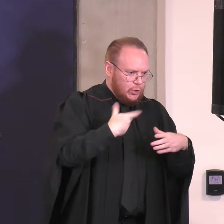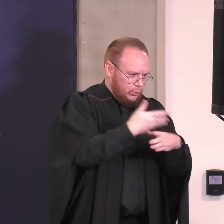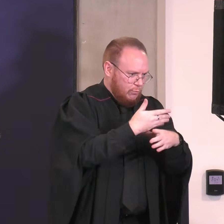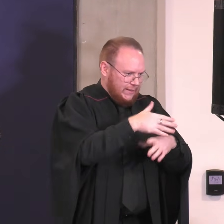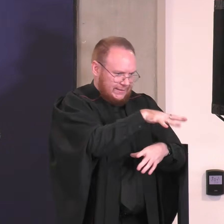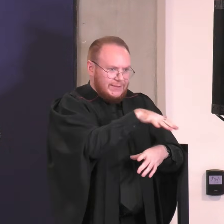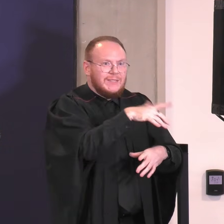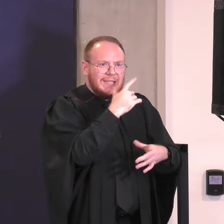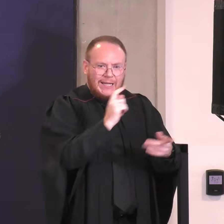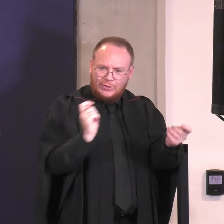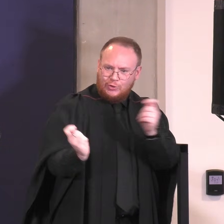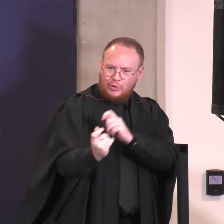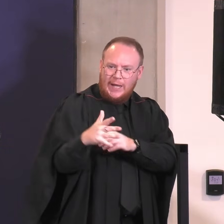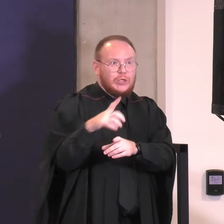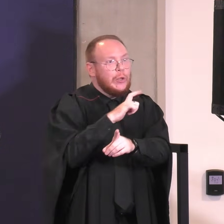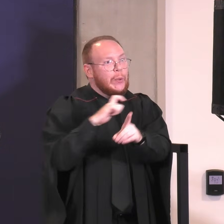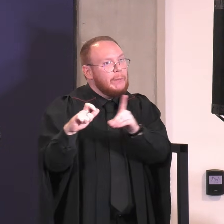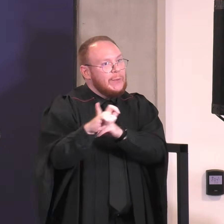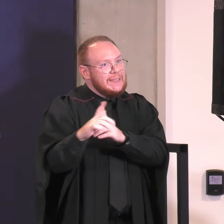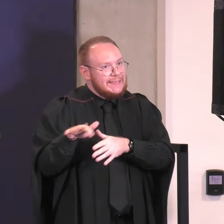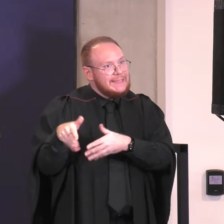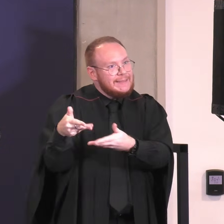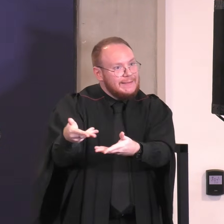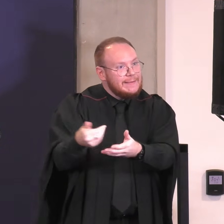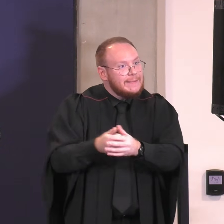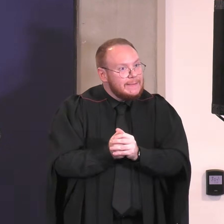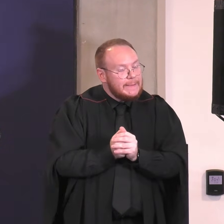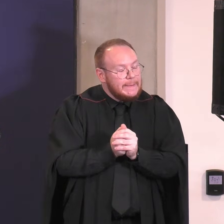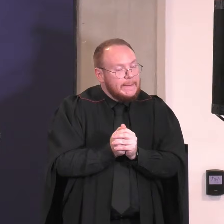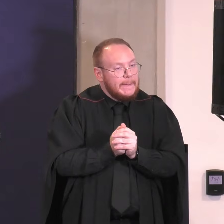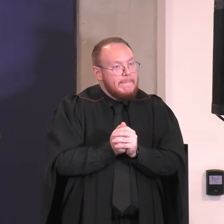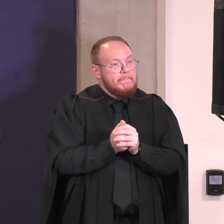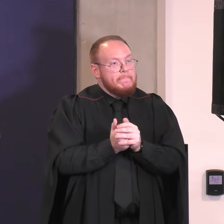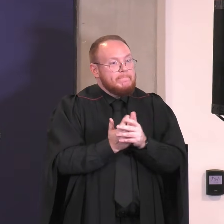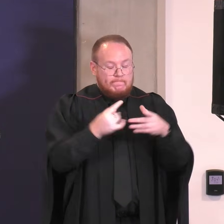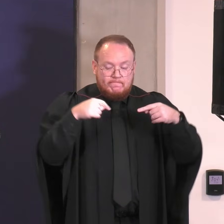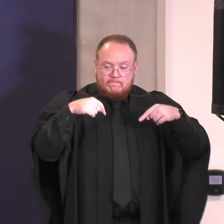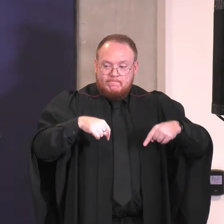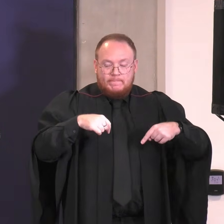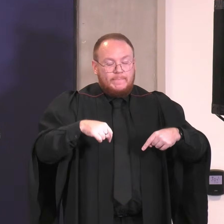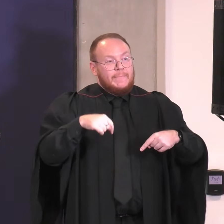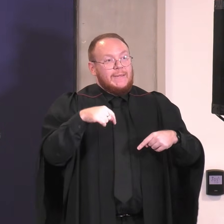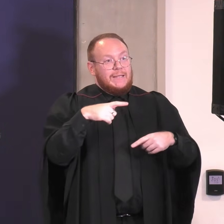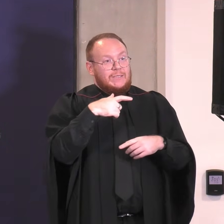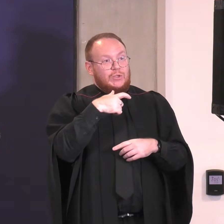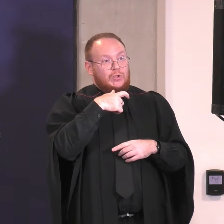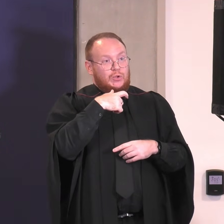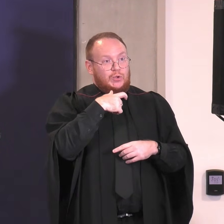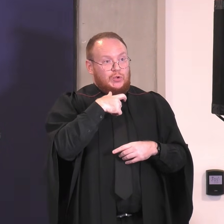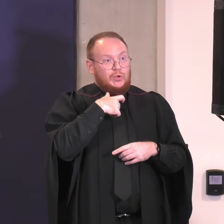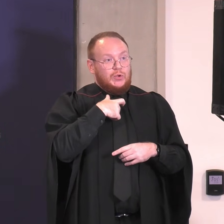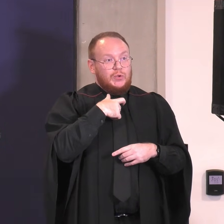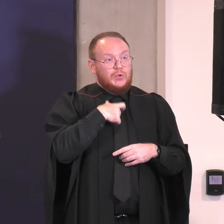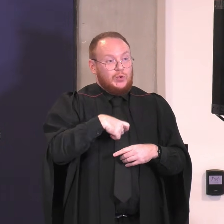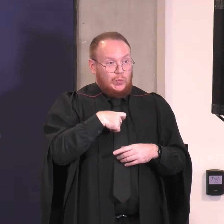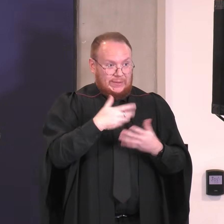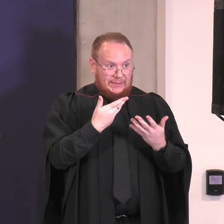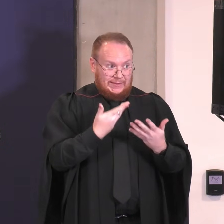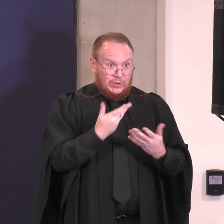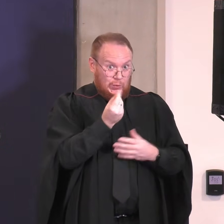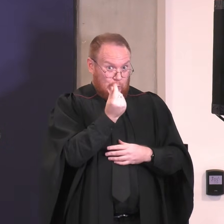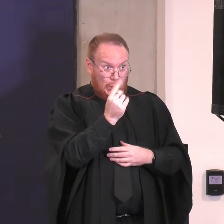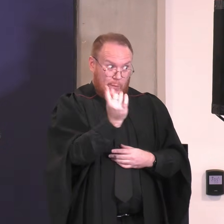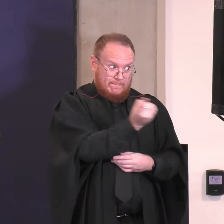in the communities they serve. And here, amongst the students coming across the stage shortly,